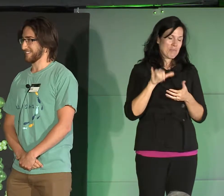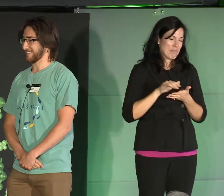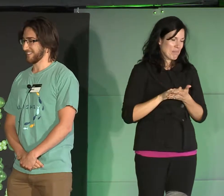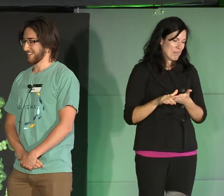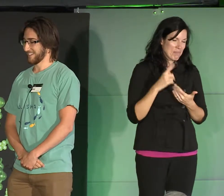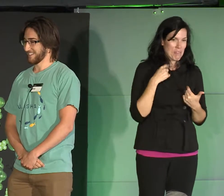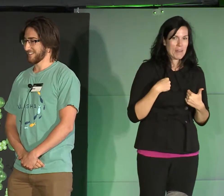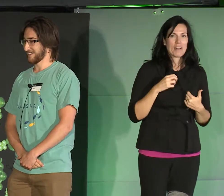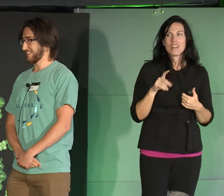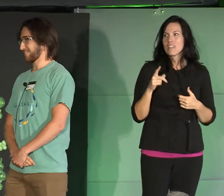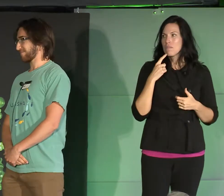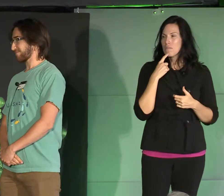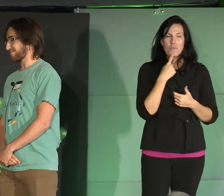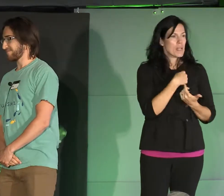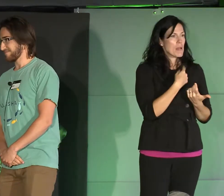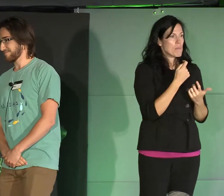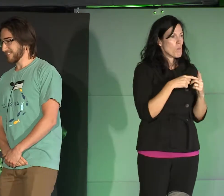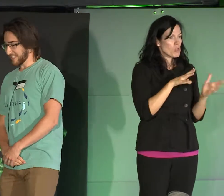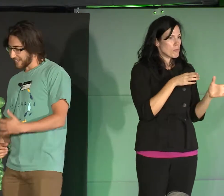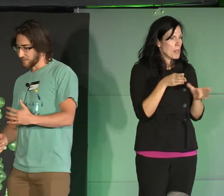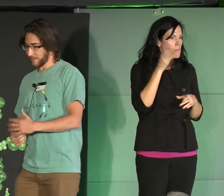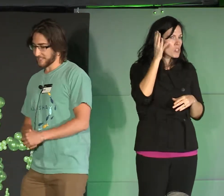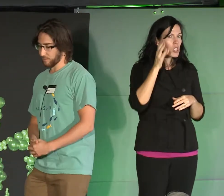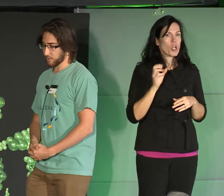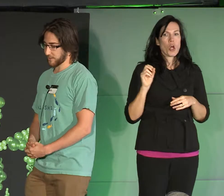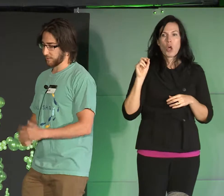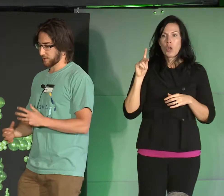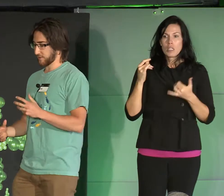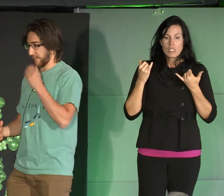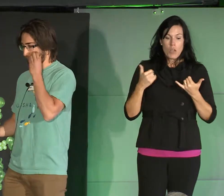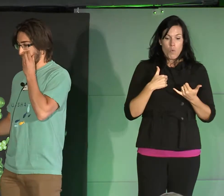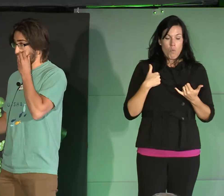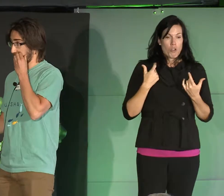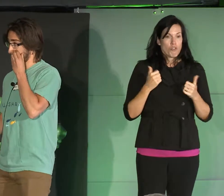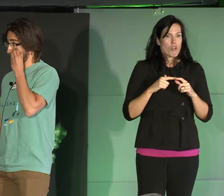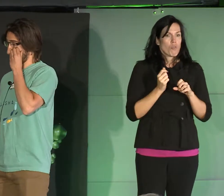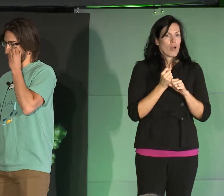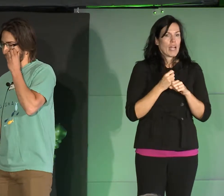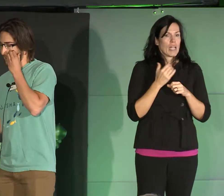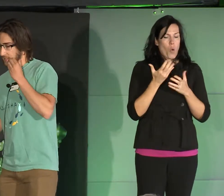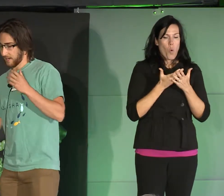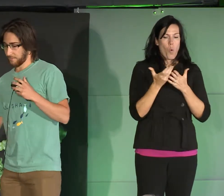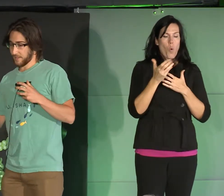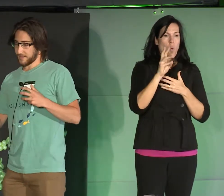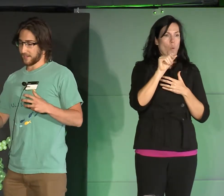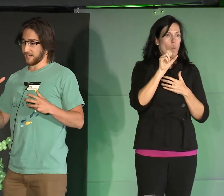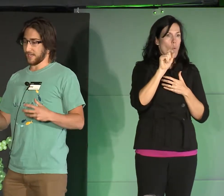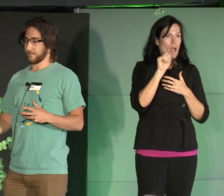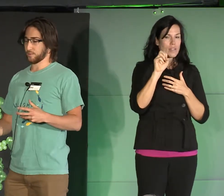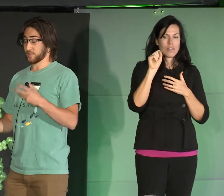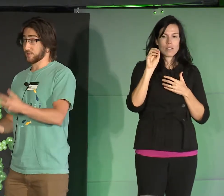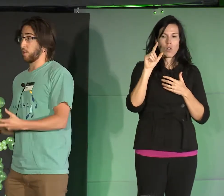me. Great. So tell us a little bit about what you're going to present on. Yeah, so basically what we're trying to do is create a waste solution